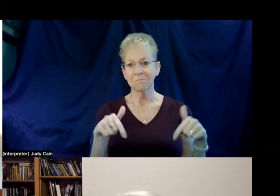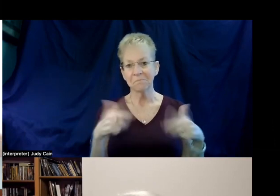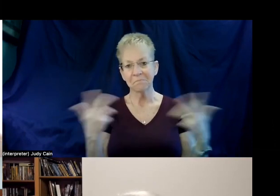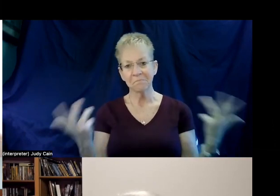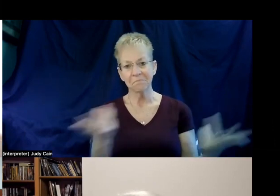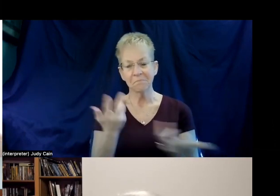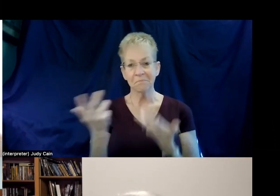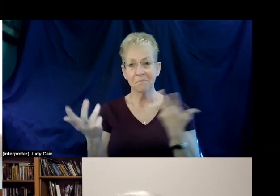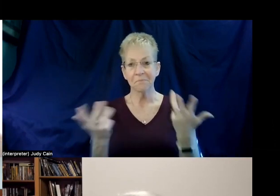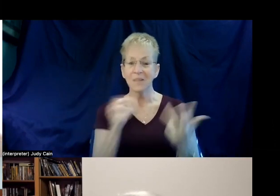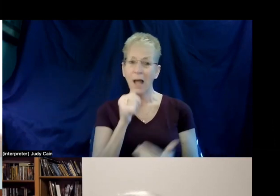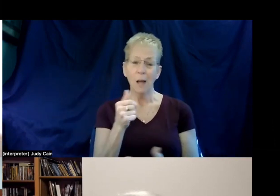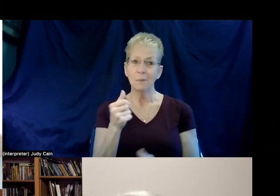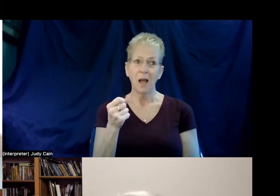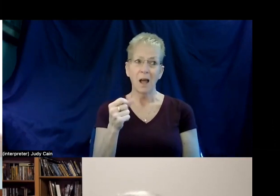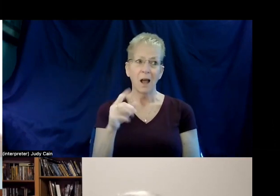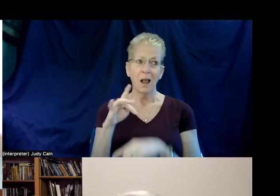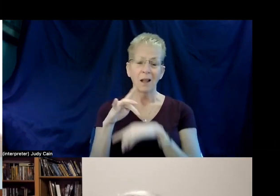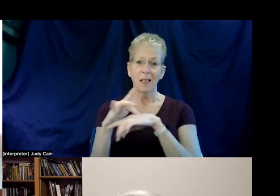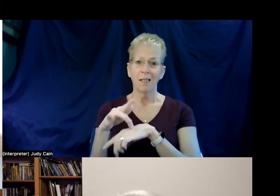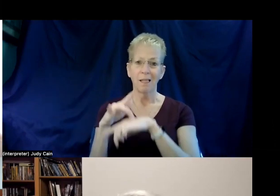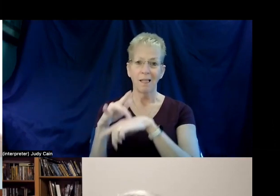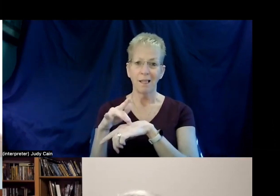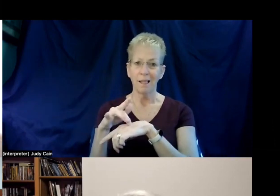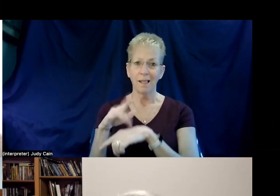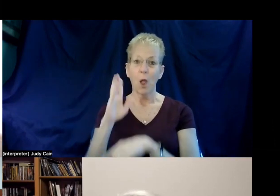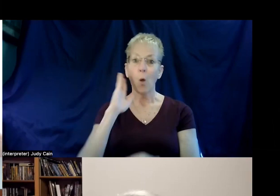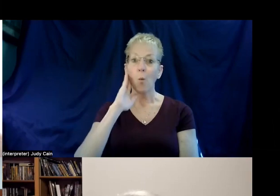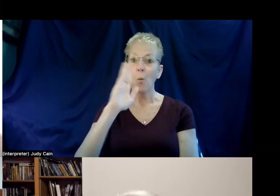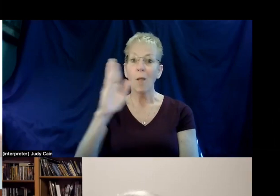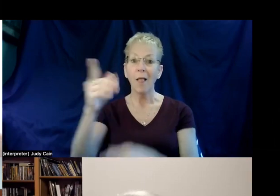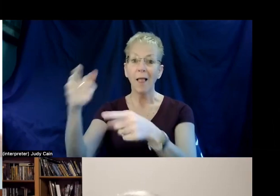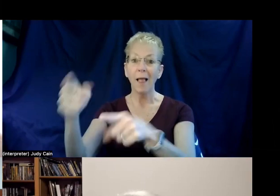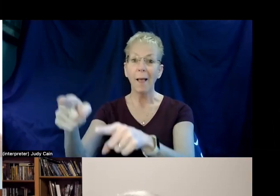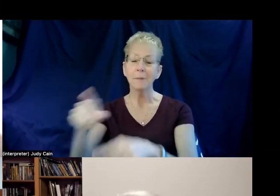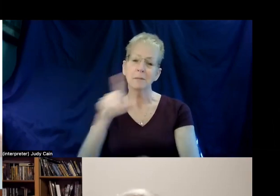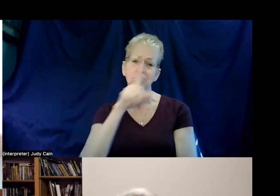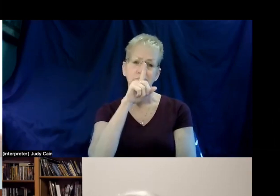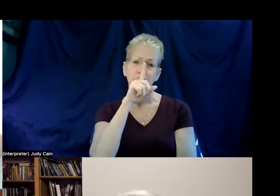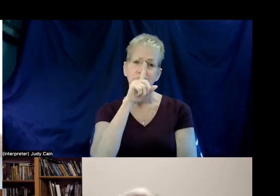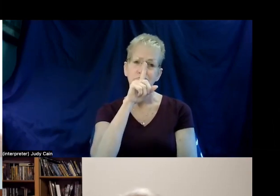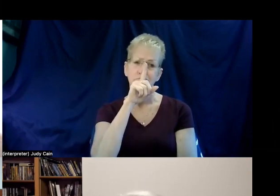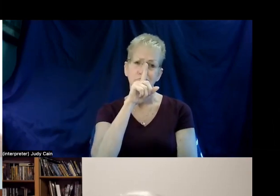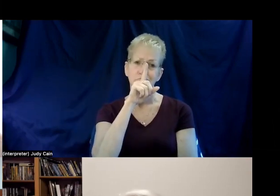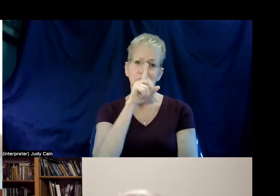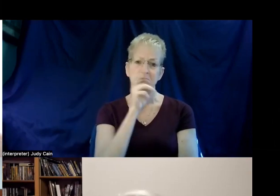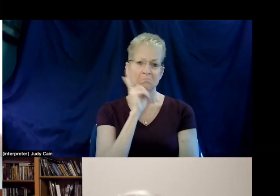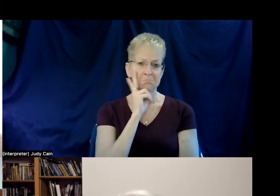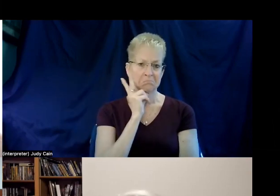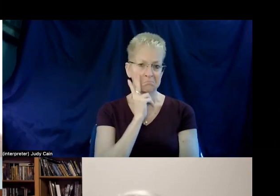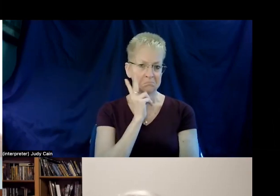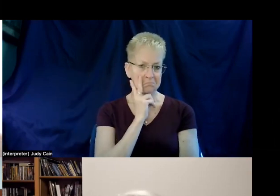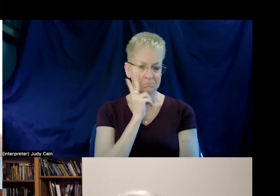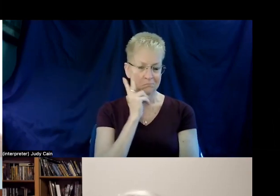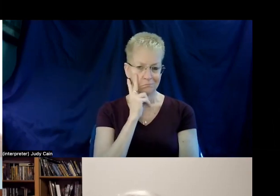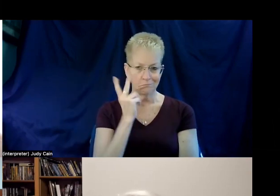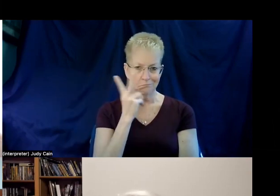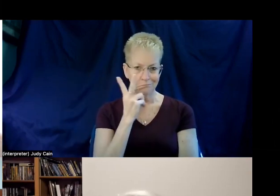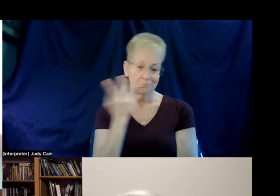I'm not holding out any hopes, but what's going on right now is the farthest we've gotten up the food chain to talk to people.